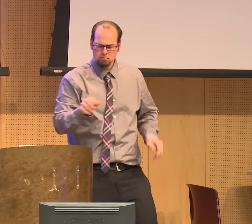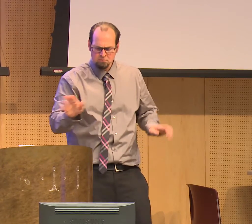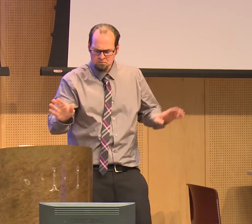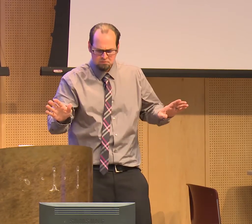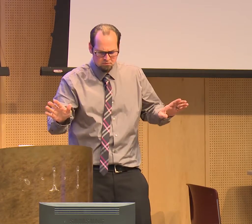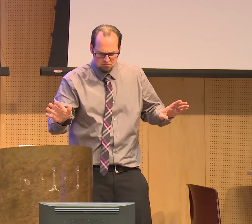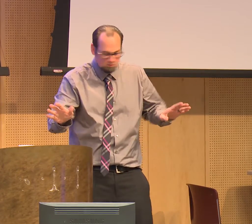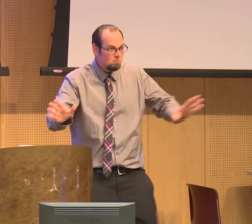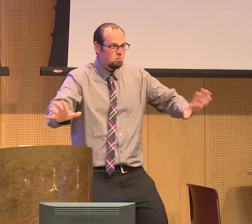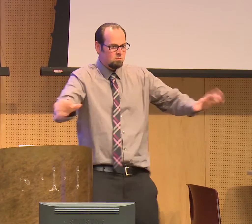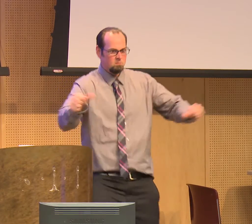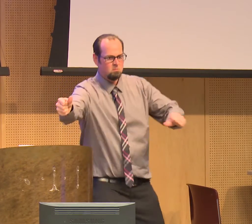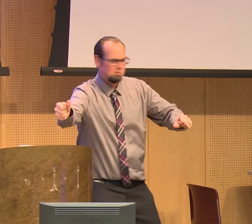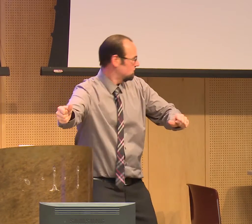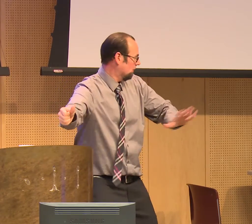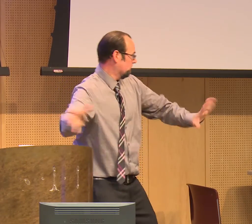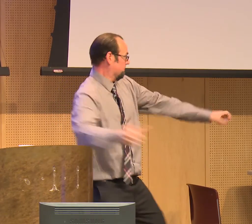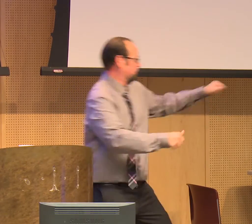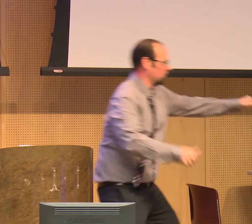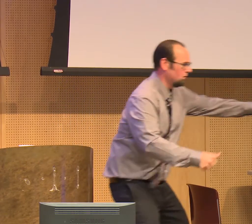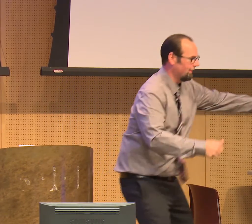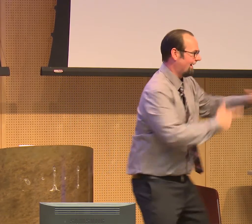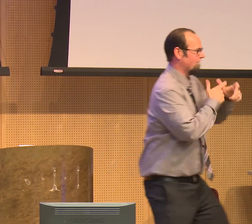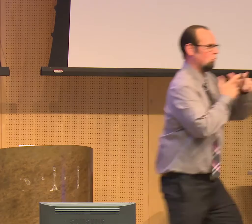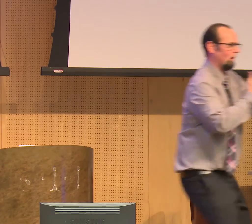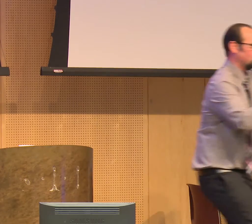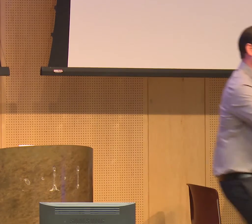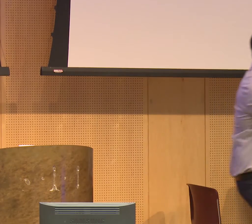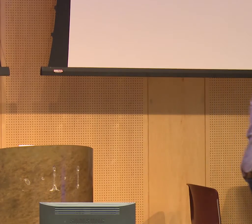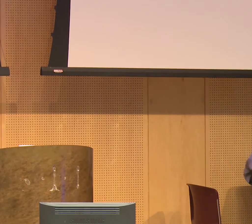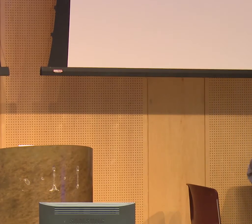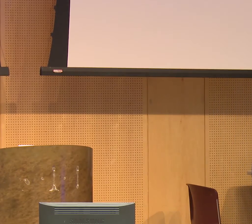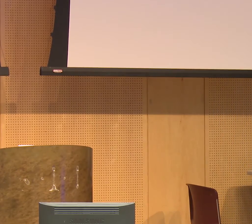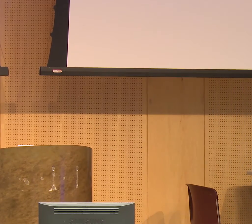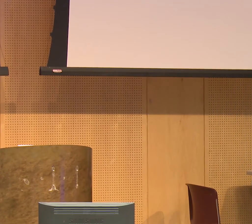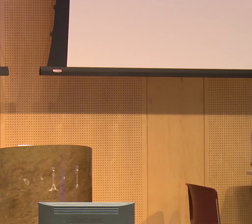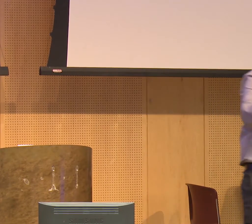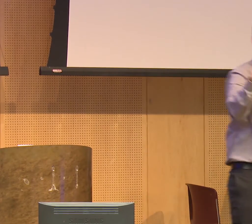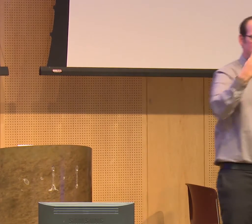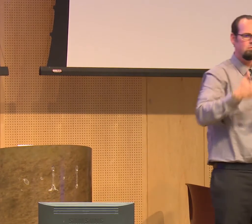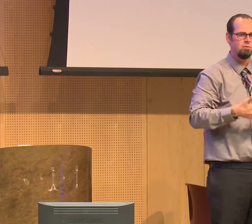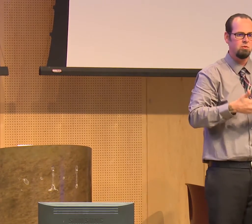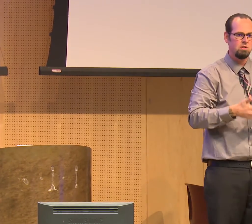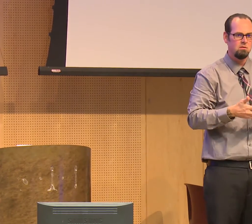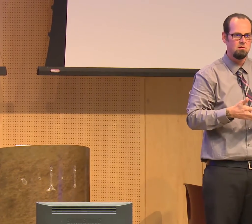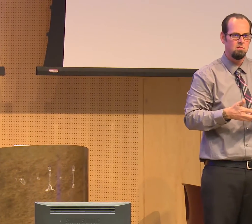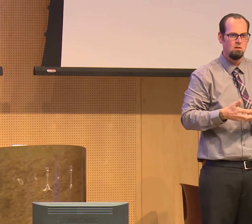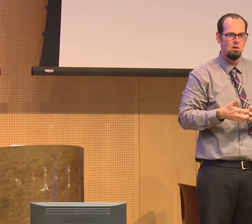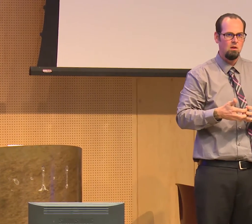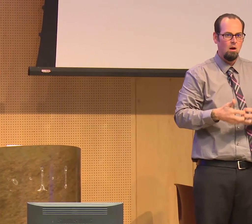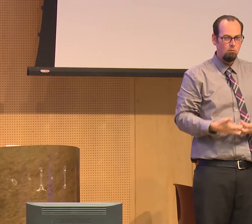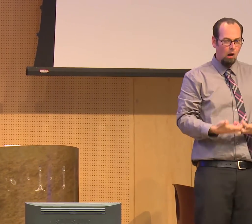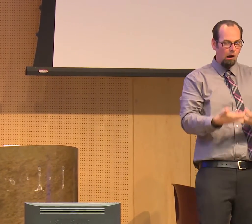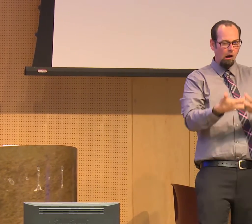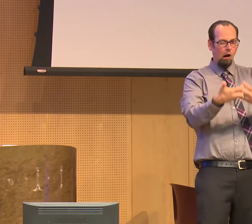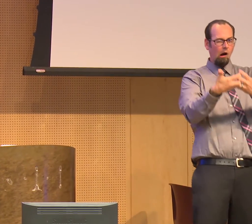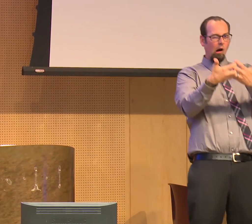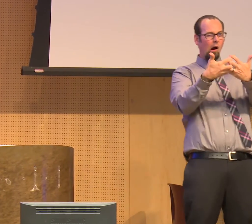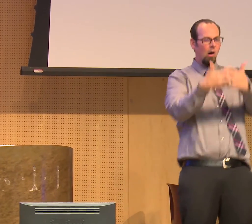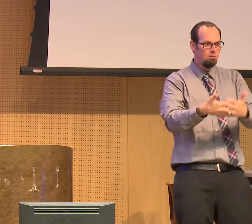He'd turn on one of the machines, and then he'd turn on another machine. I'd have to go push a button on another machine. The machines